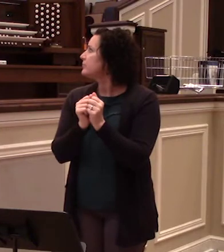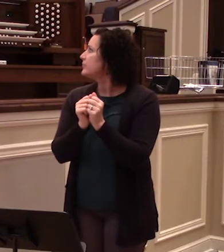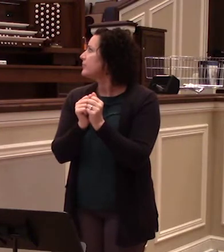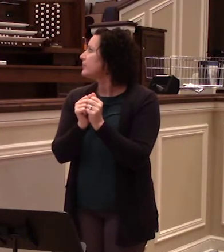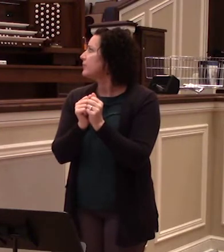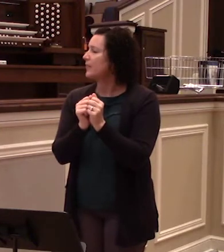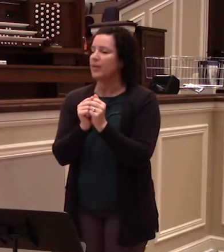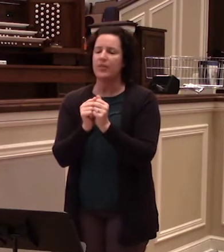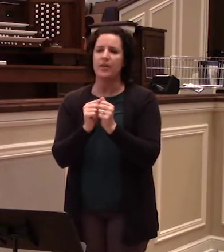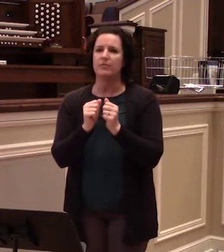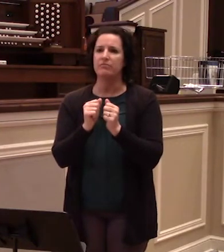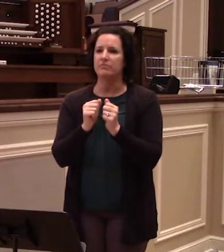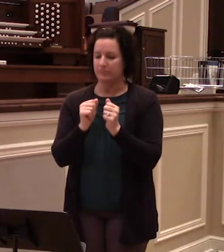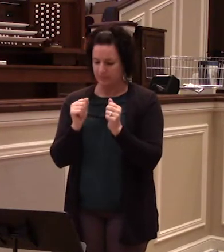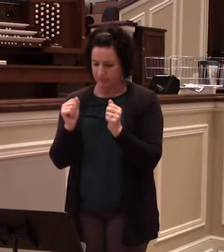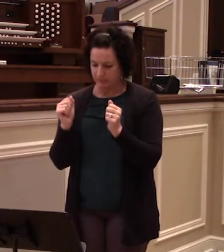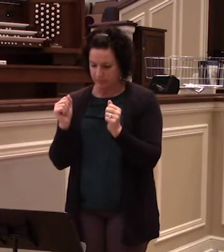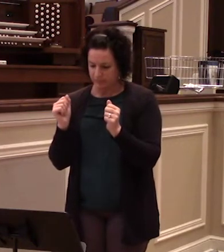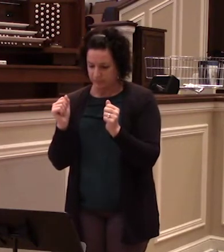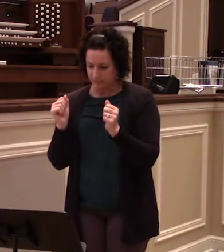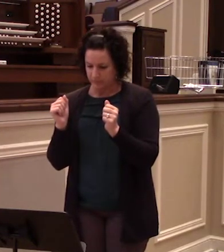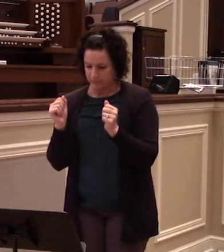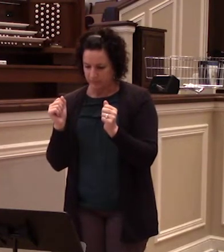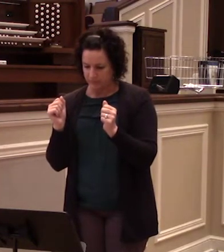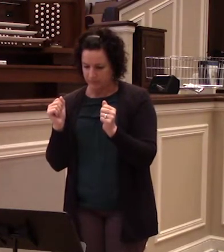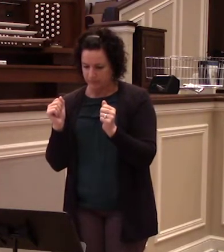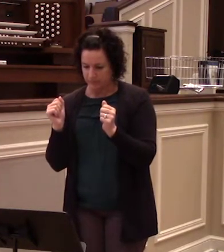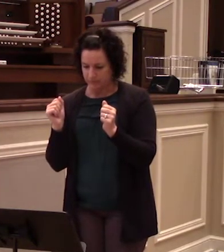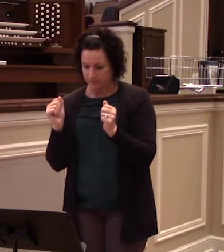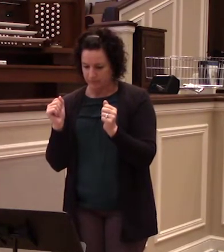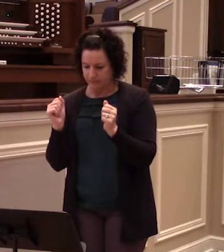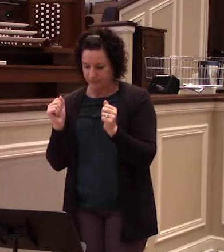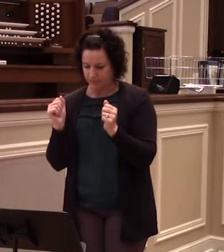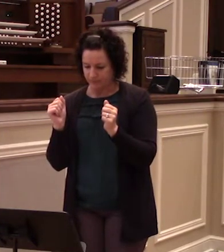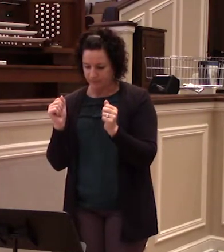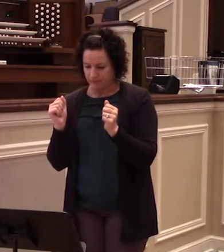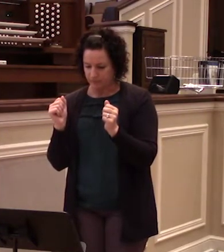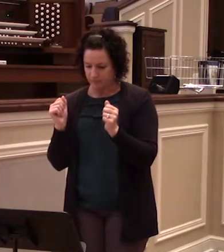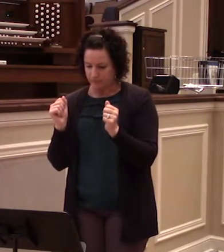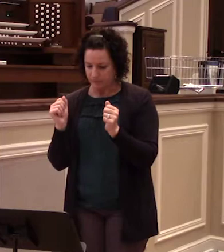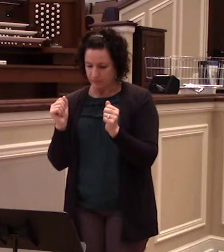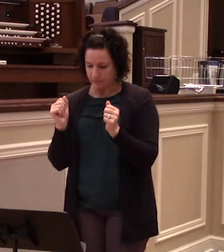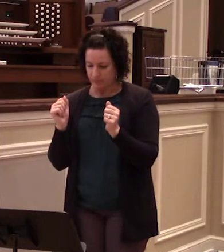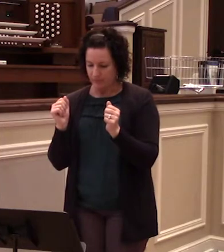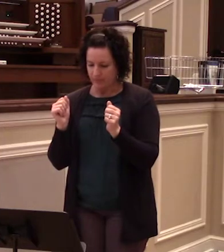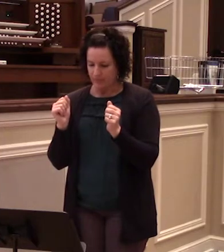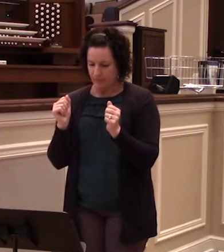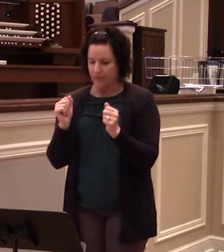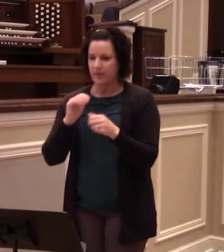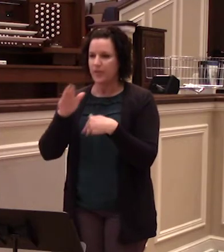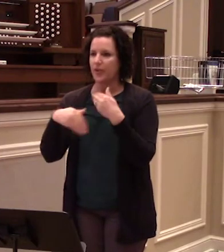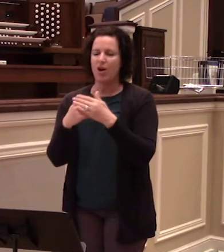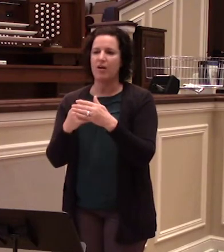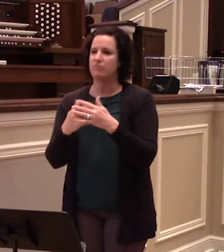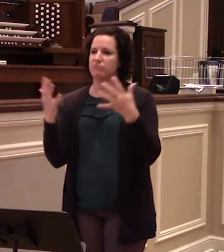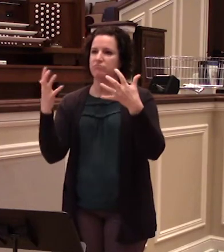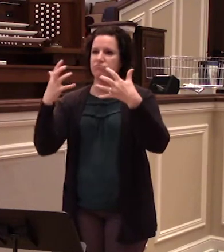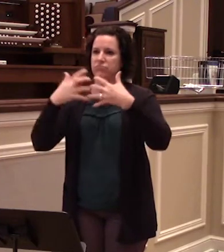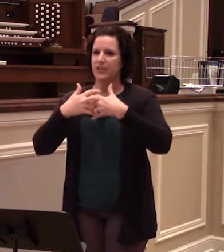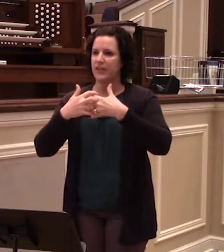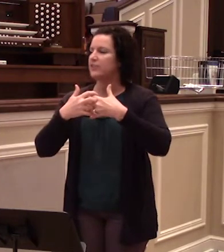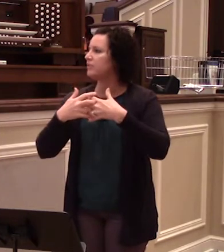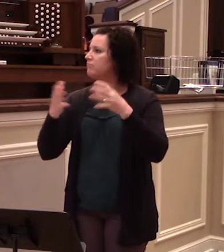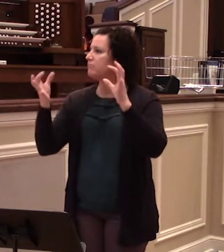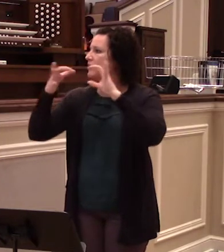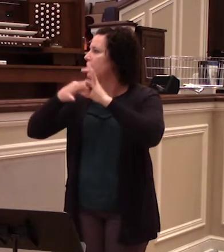63,779 cross references in the scripture. Isn't that cool? And they used colors to show how a scripture is connected to another scripture. And